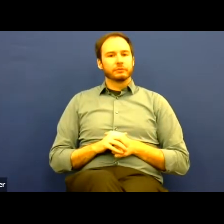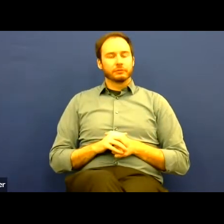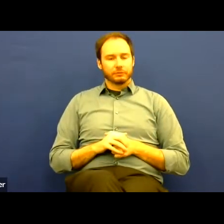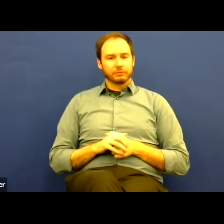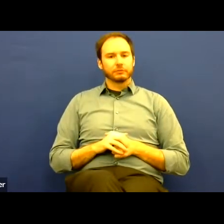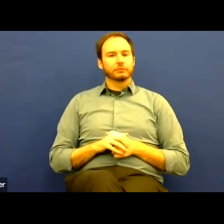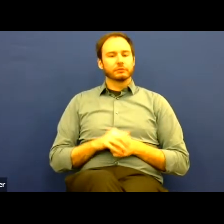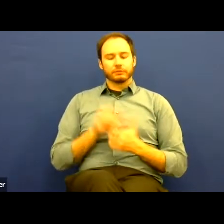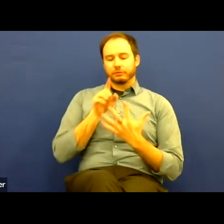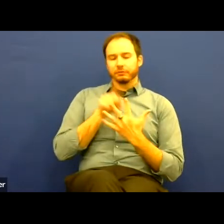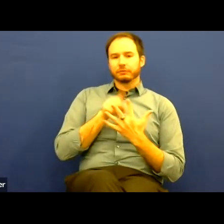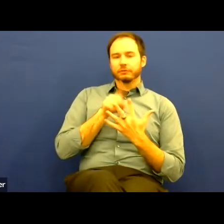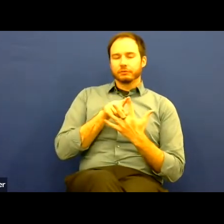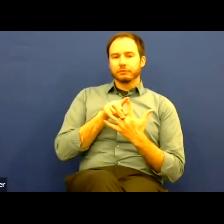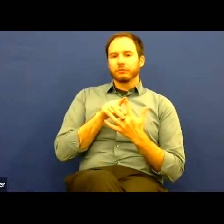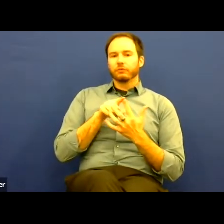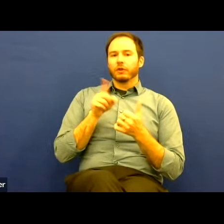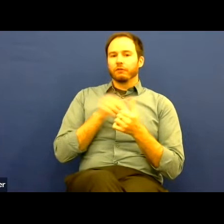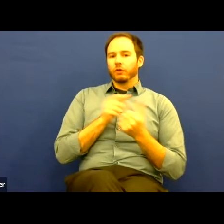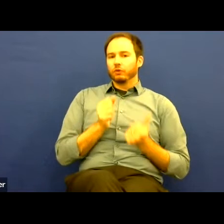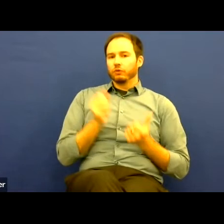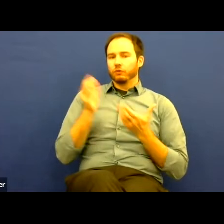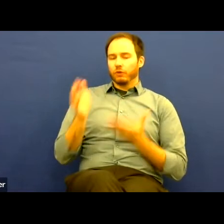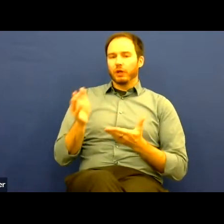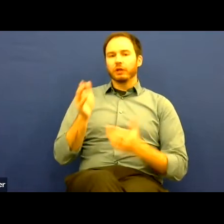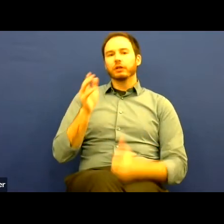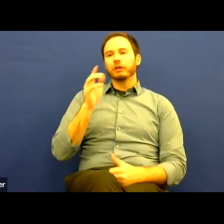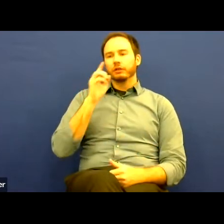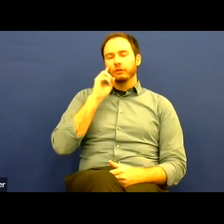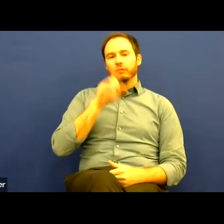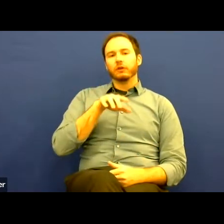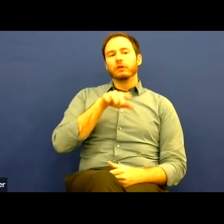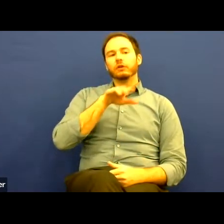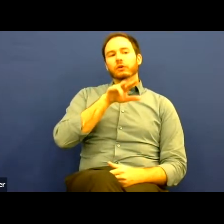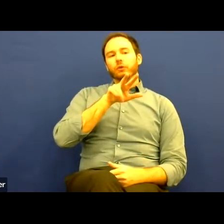Mr. Supervisor, I have the first resolution. It's number